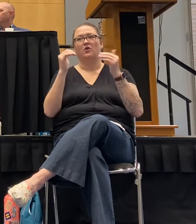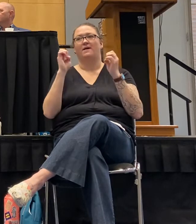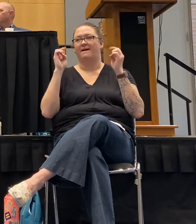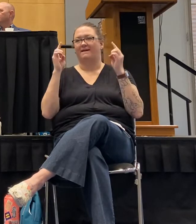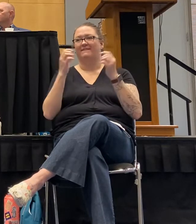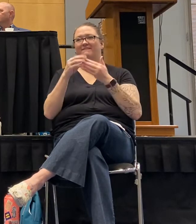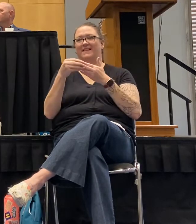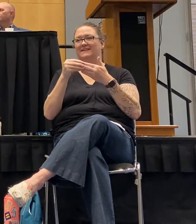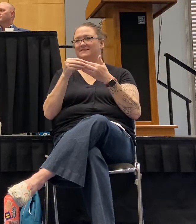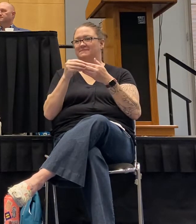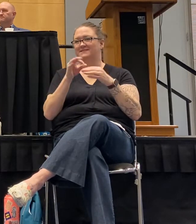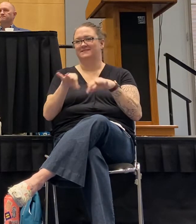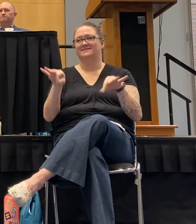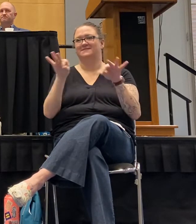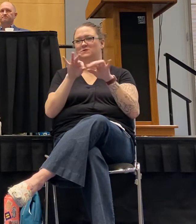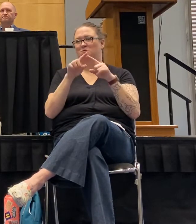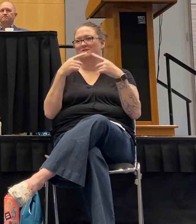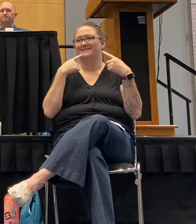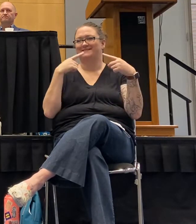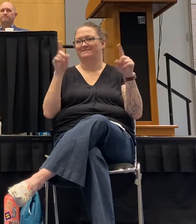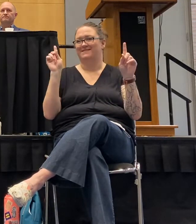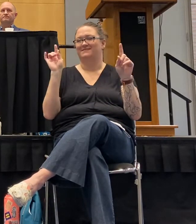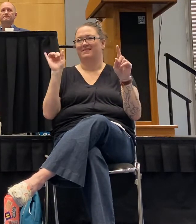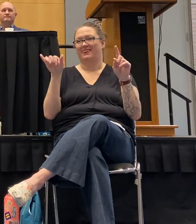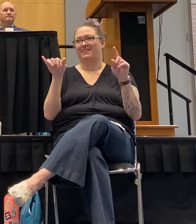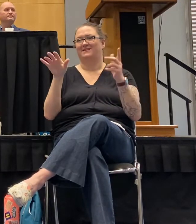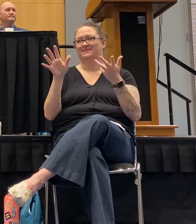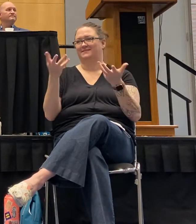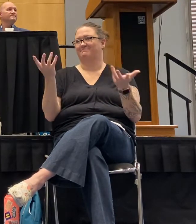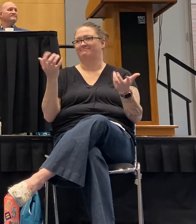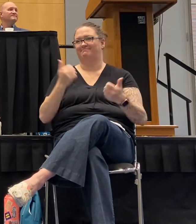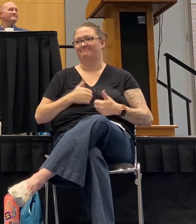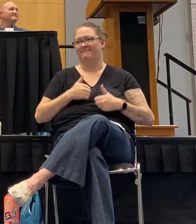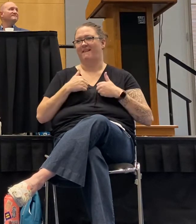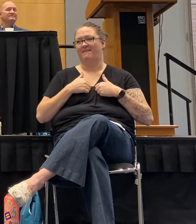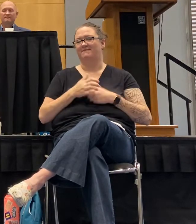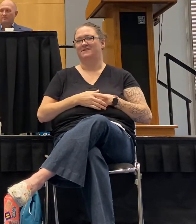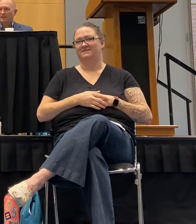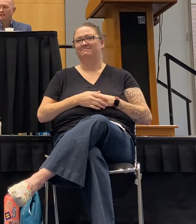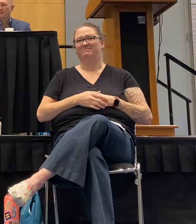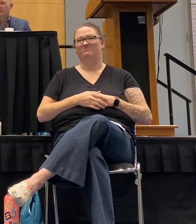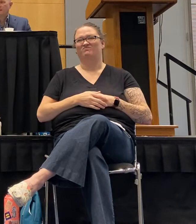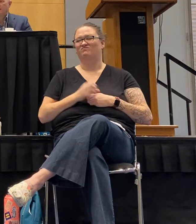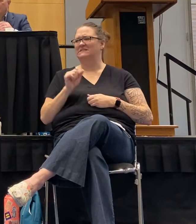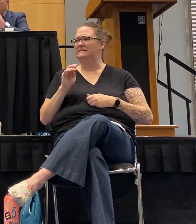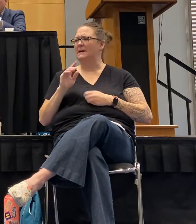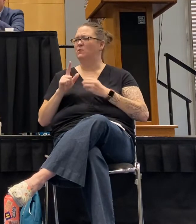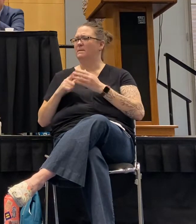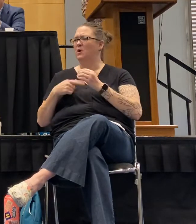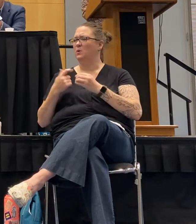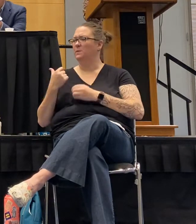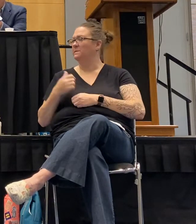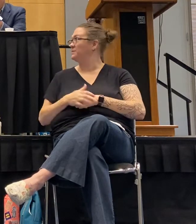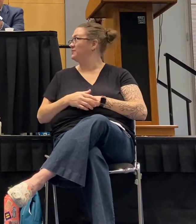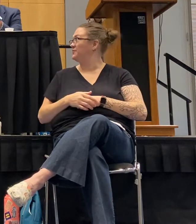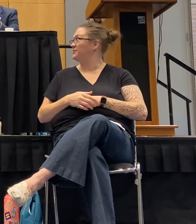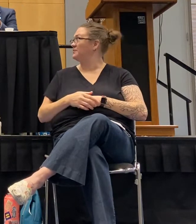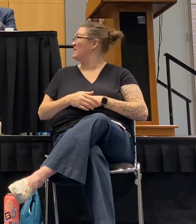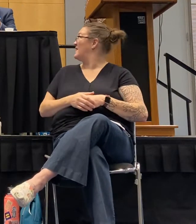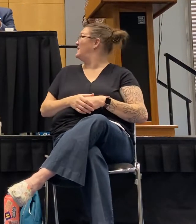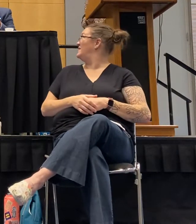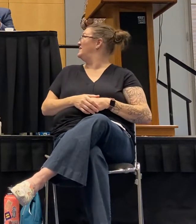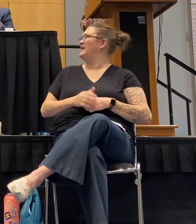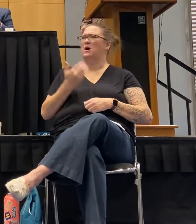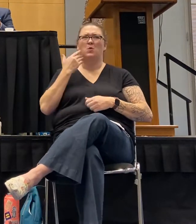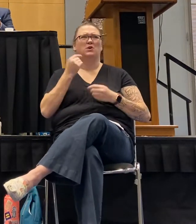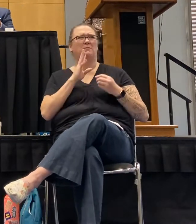flexibility is always the key to the success. That's my opinion, at least. Sam, what about you? I don't know what you're talking about.